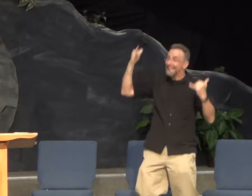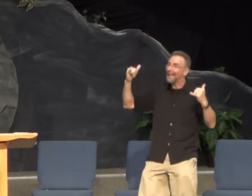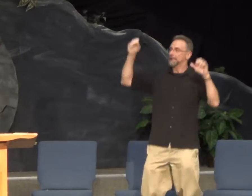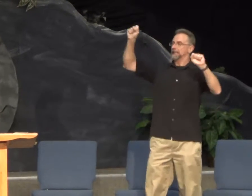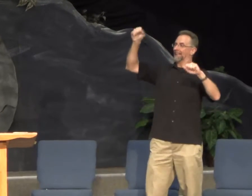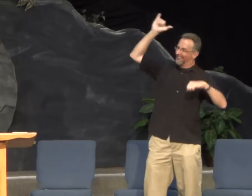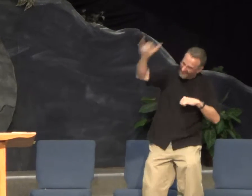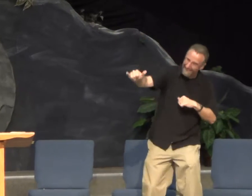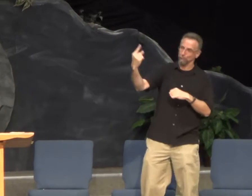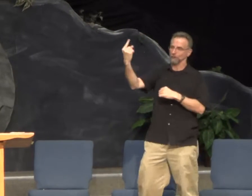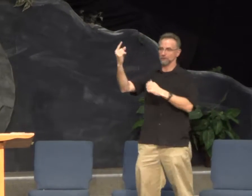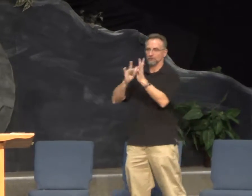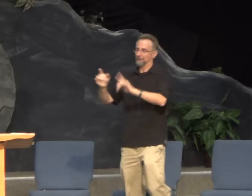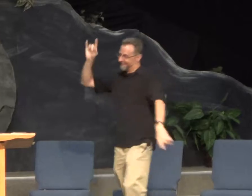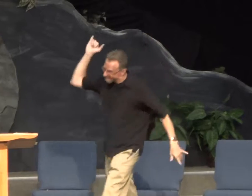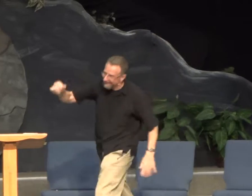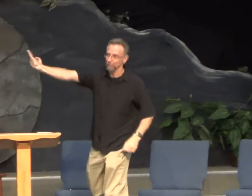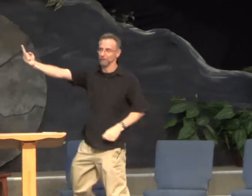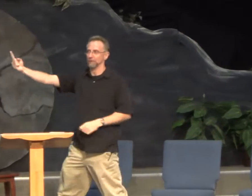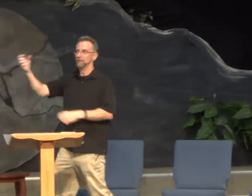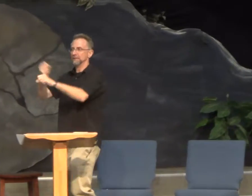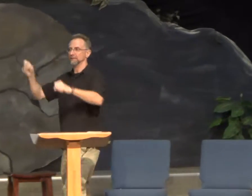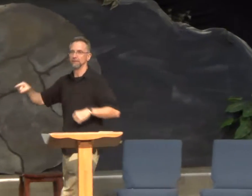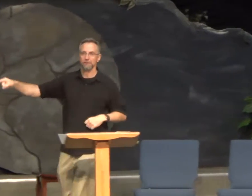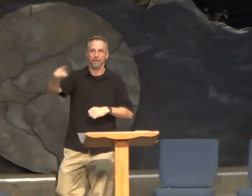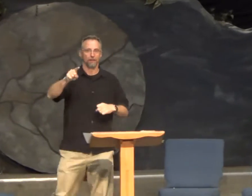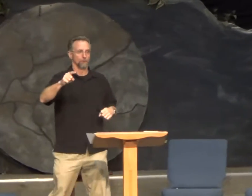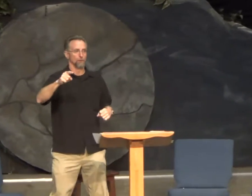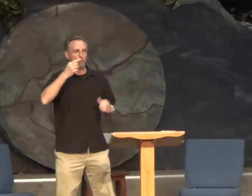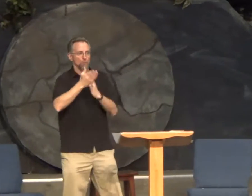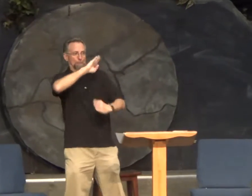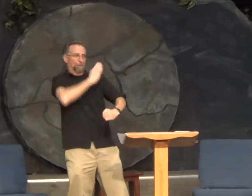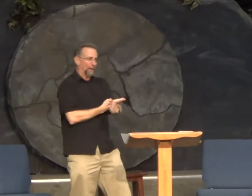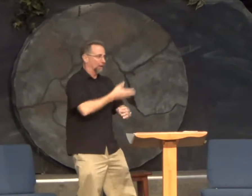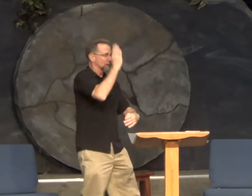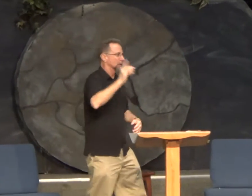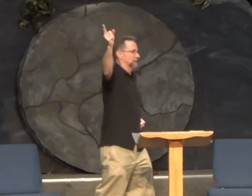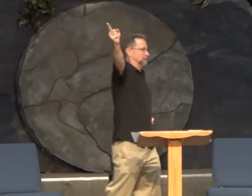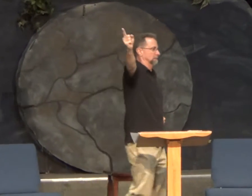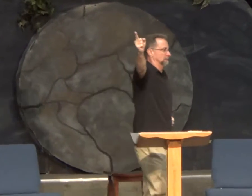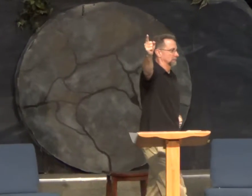But he raised again. And that's what it is that we need. The power of